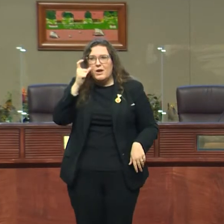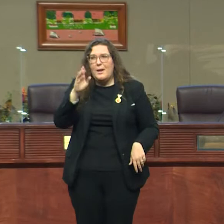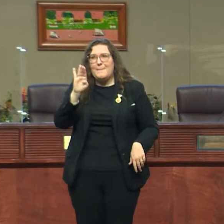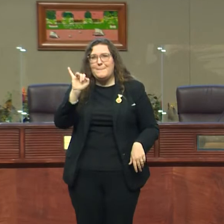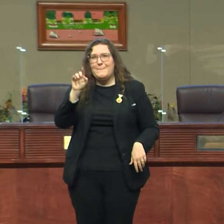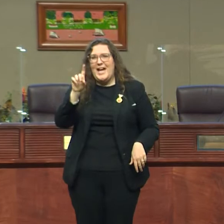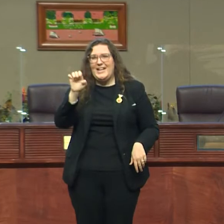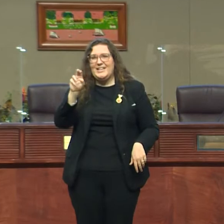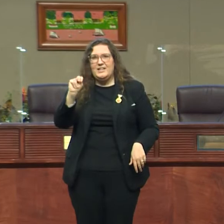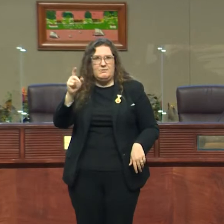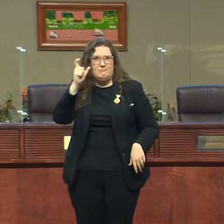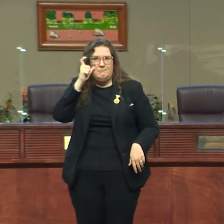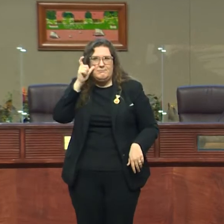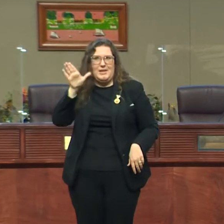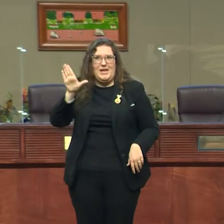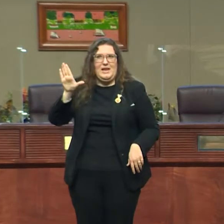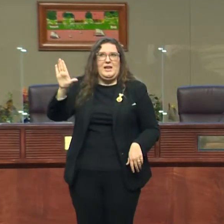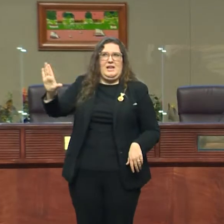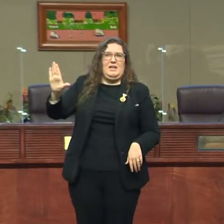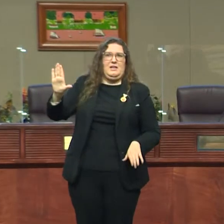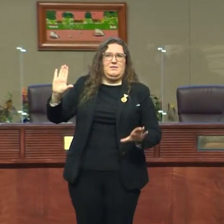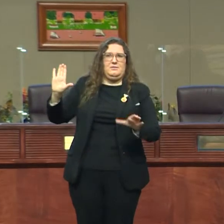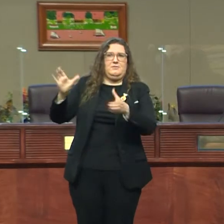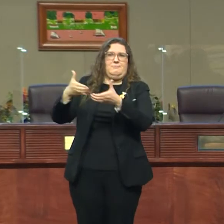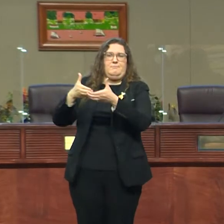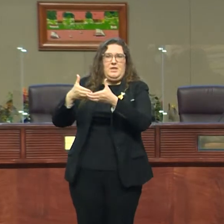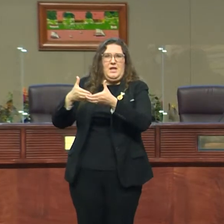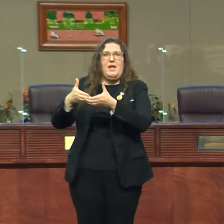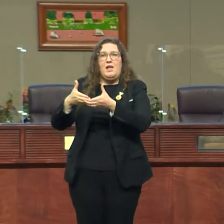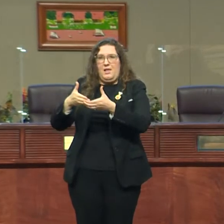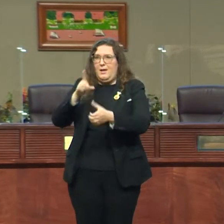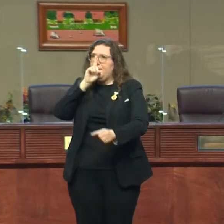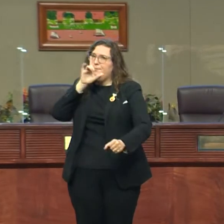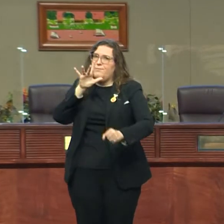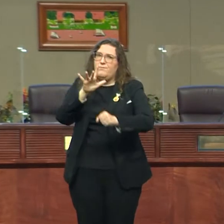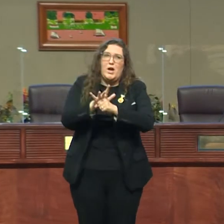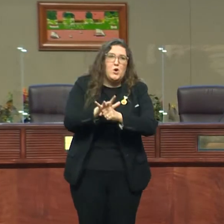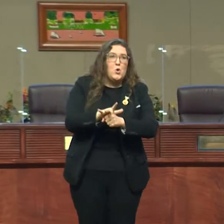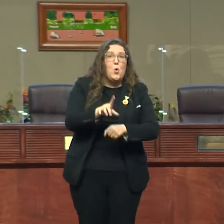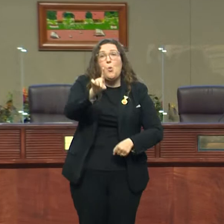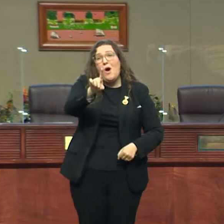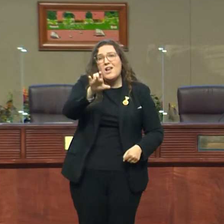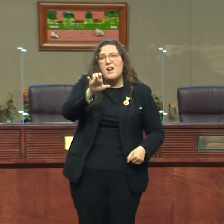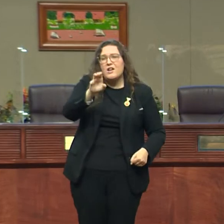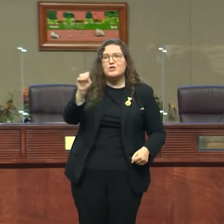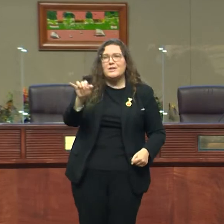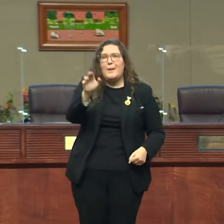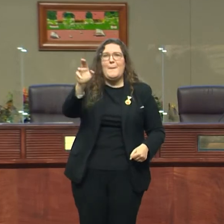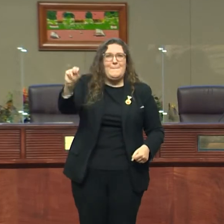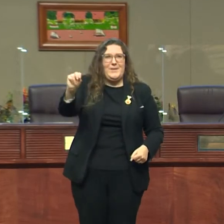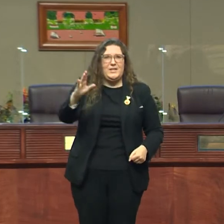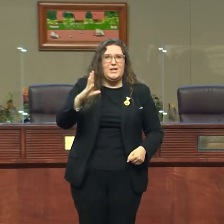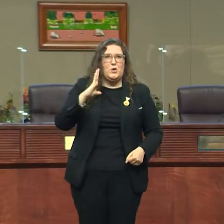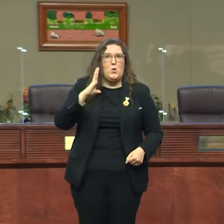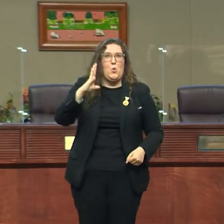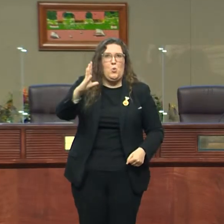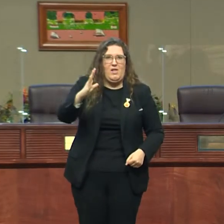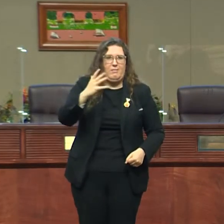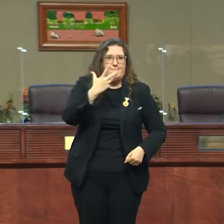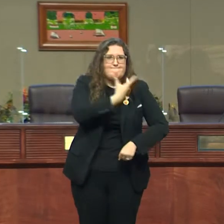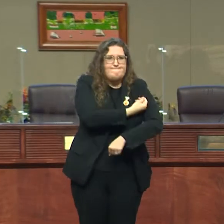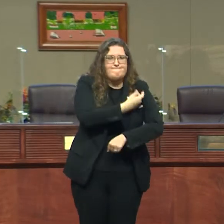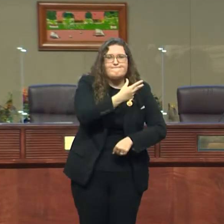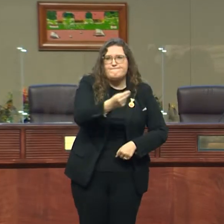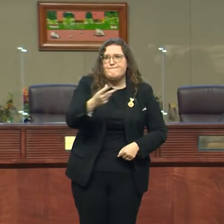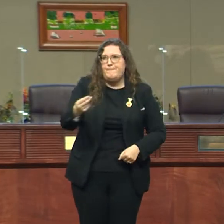getting 100 million doses in the arms of Americans within the first 100 days. So